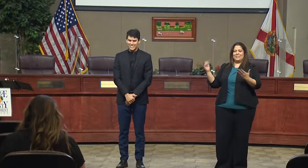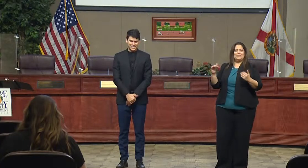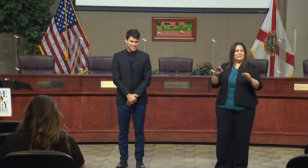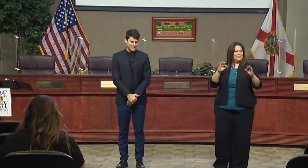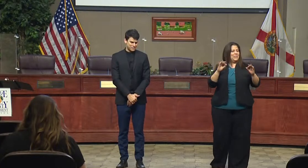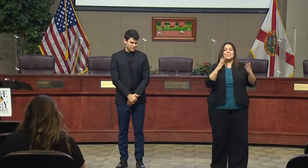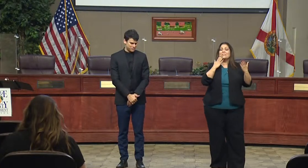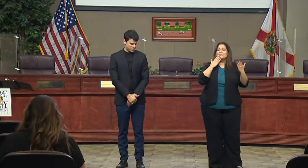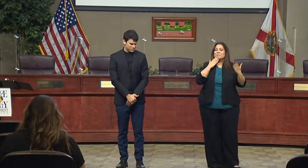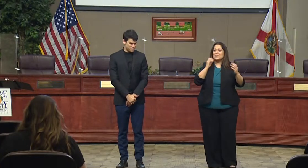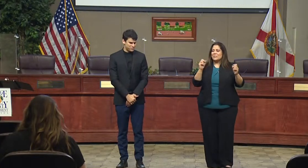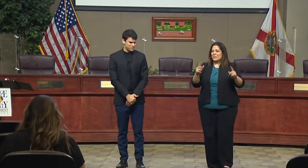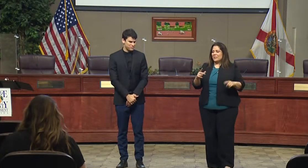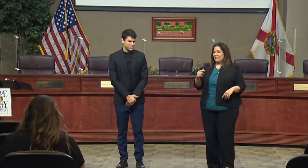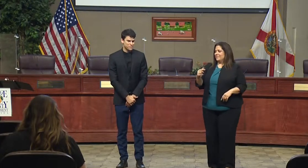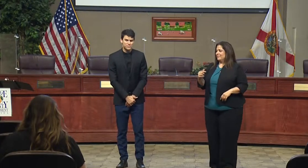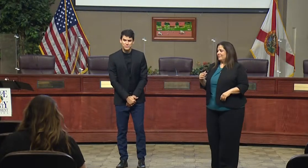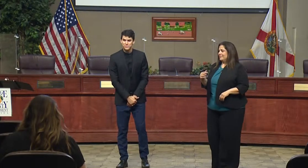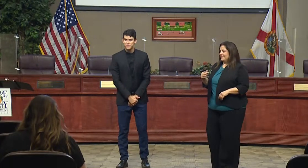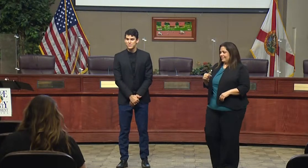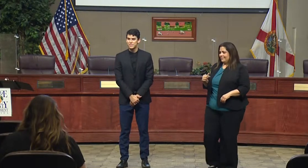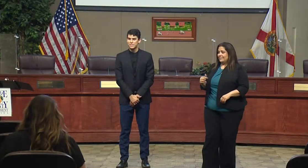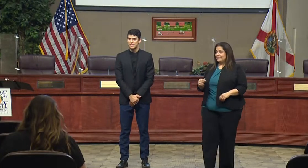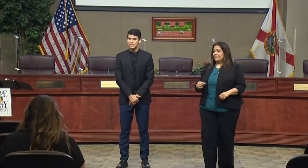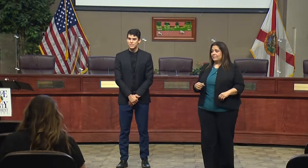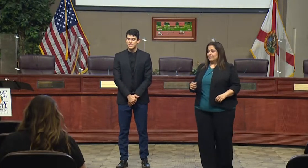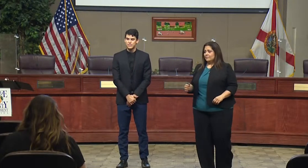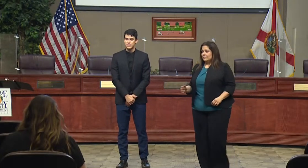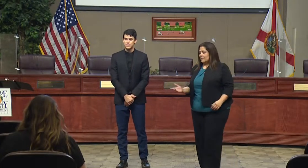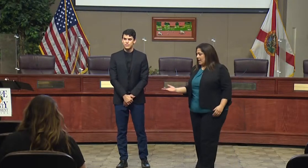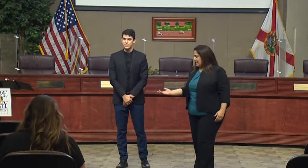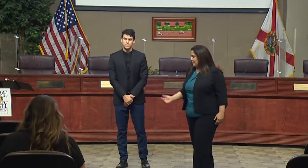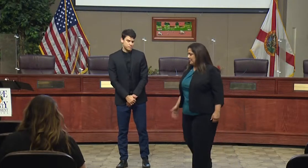Okay, so we're good.